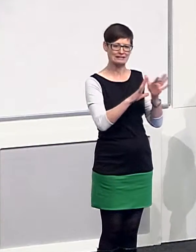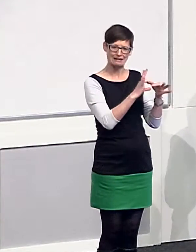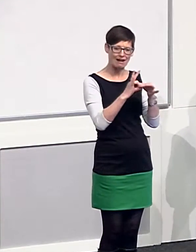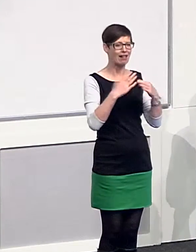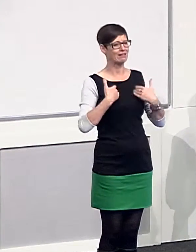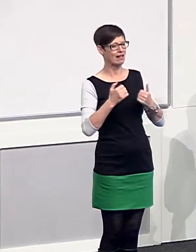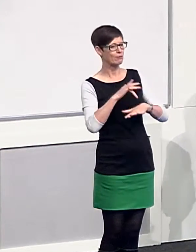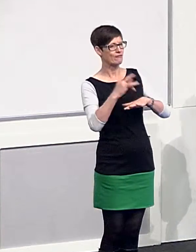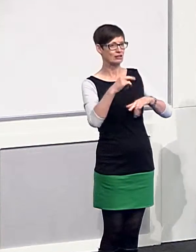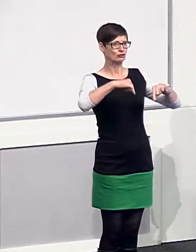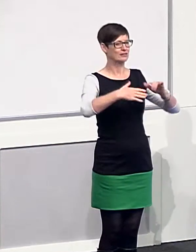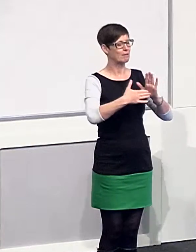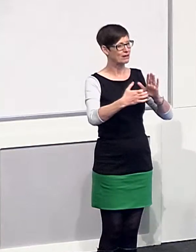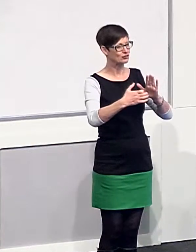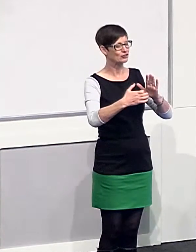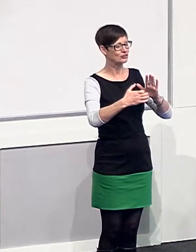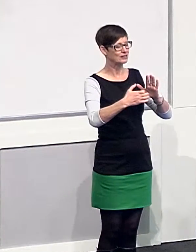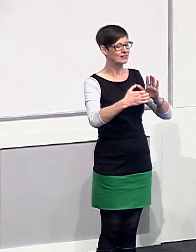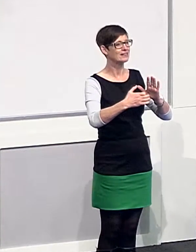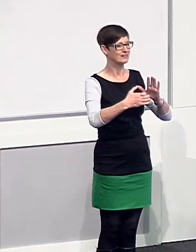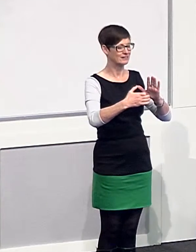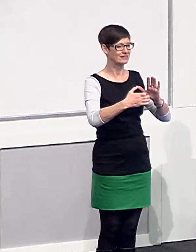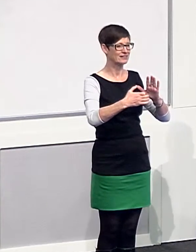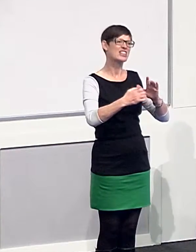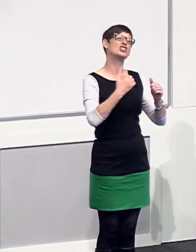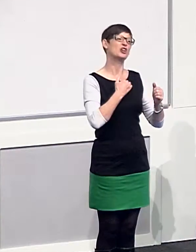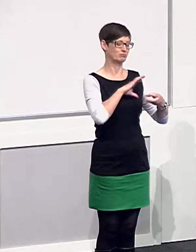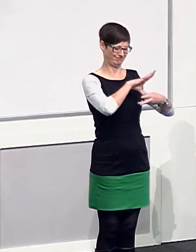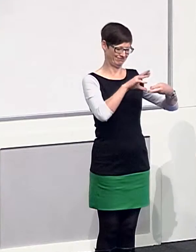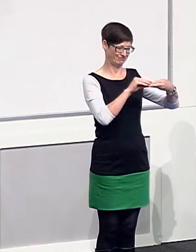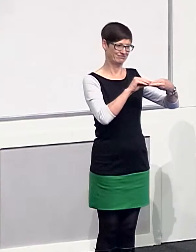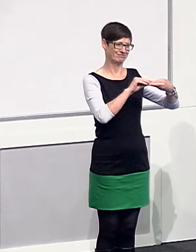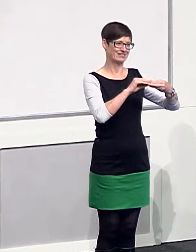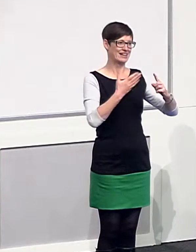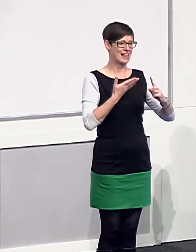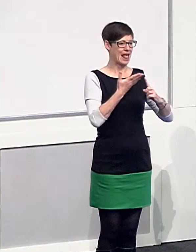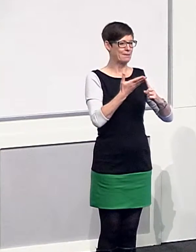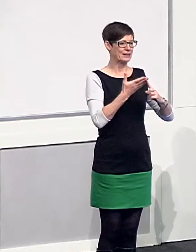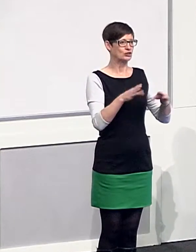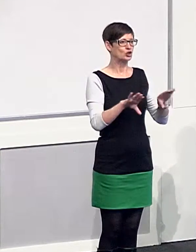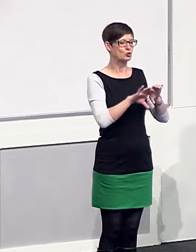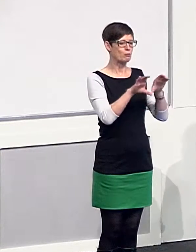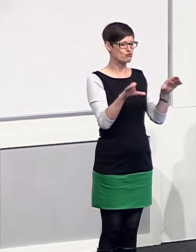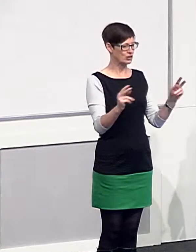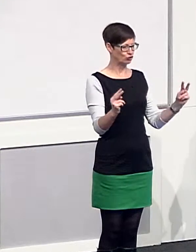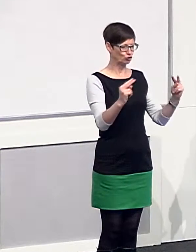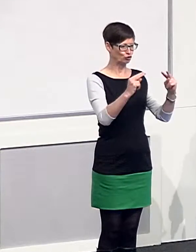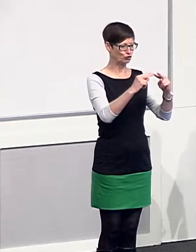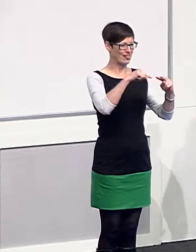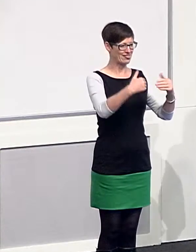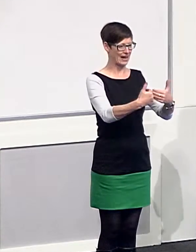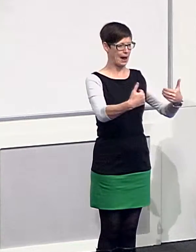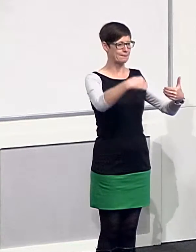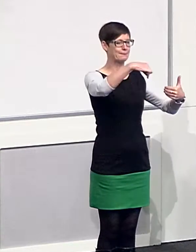Manchester, in words of one syllable, our aim is to bridge that gap. We have very